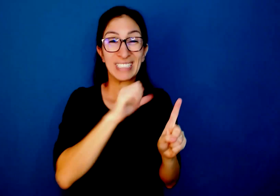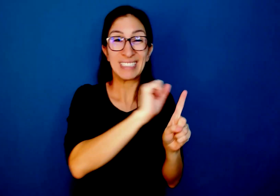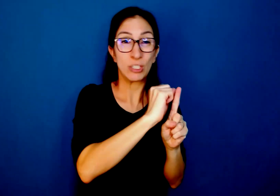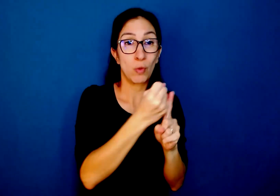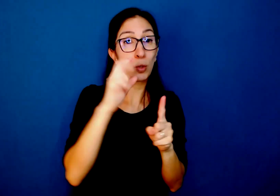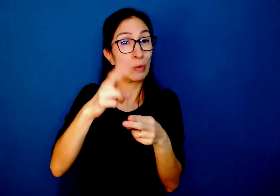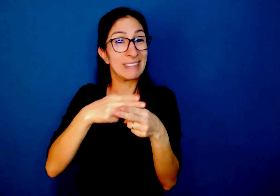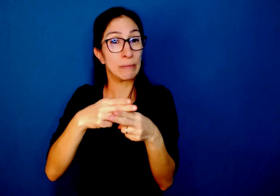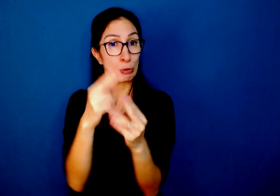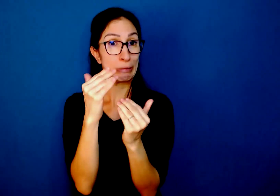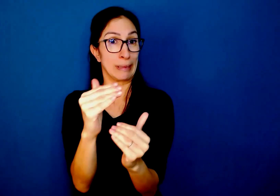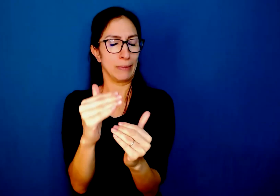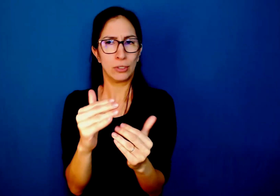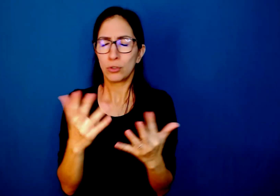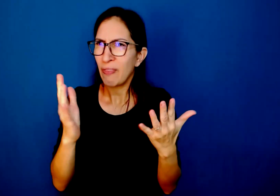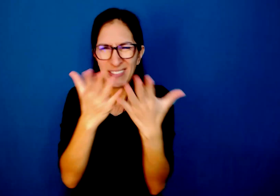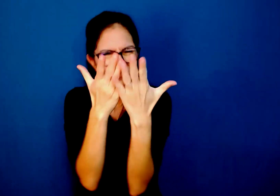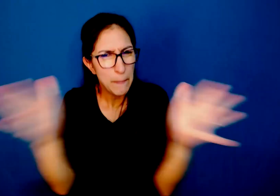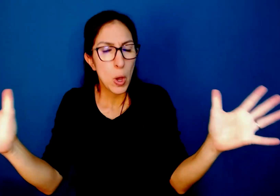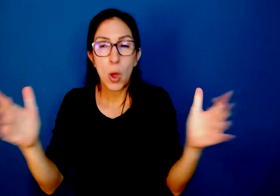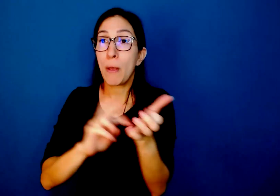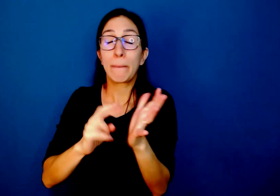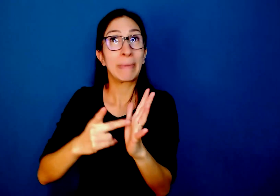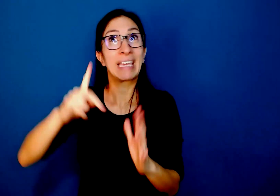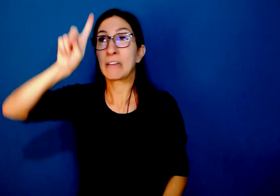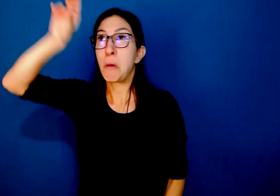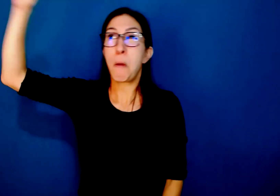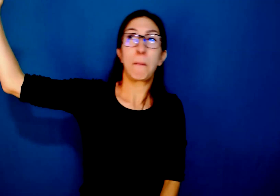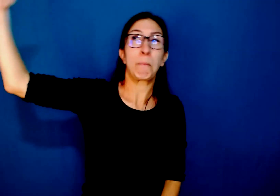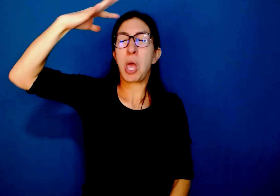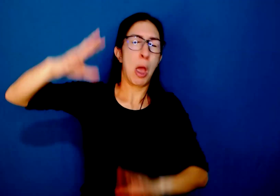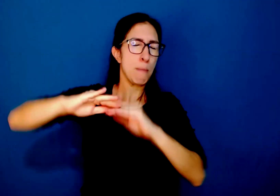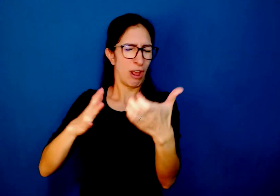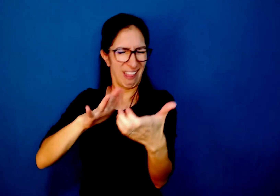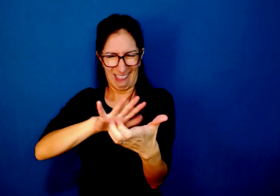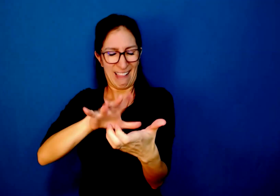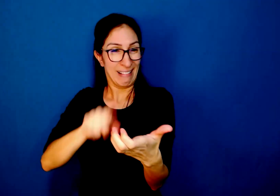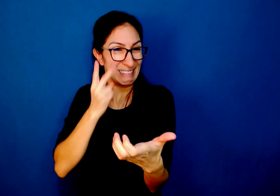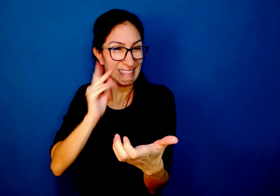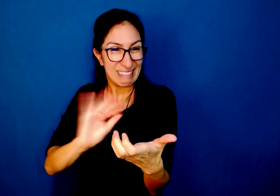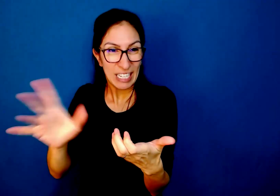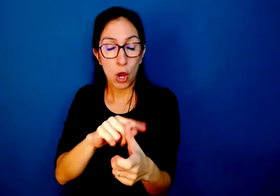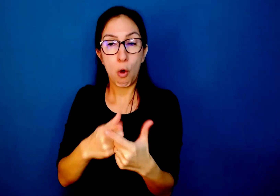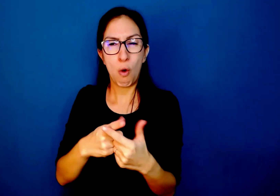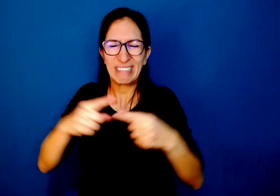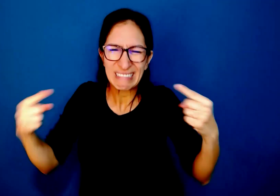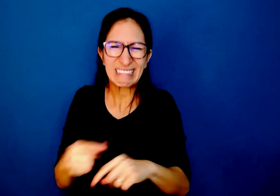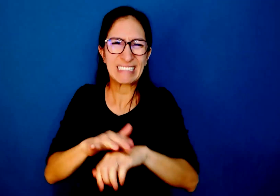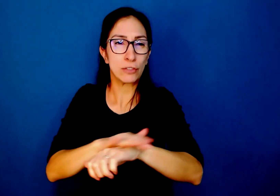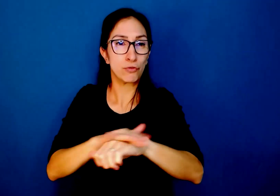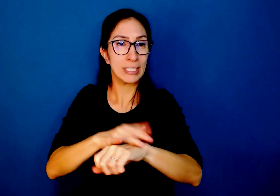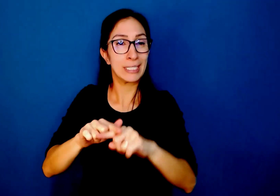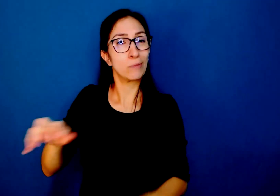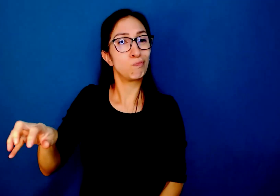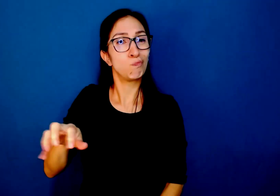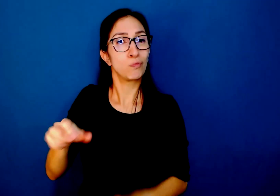from bright sunlight washing out your phone screen to a sprained wrist that might prevent the use of a mouse. Websites